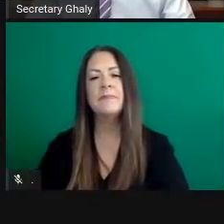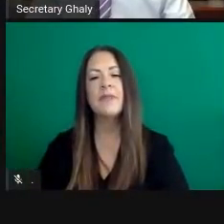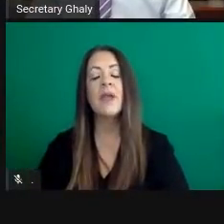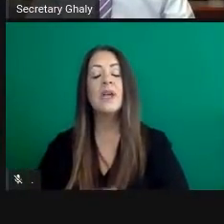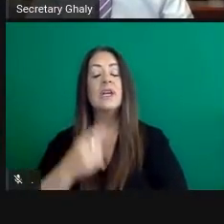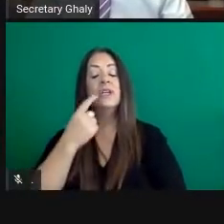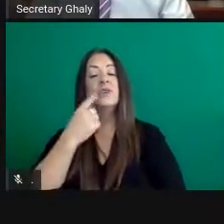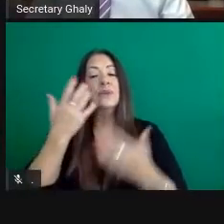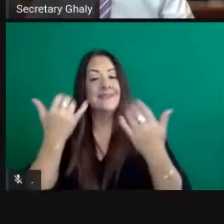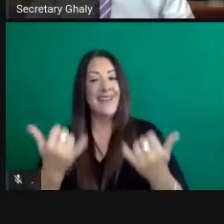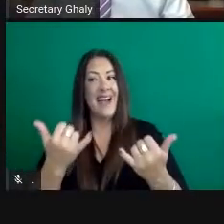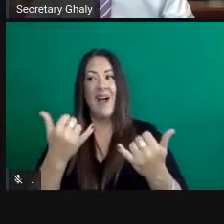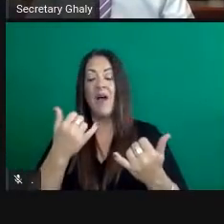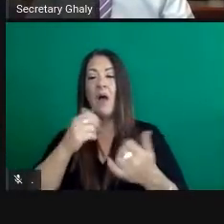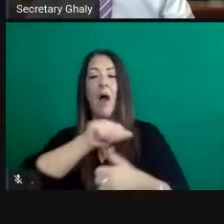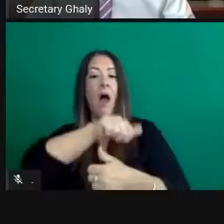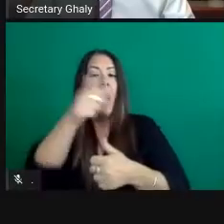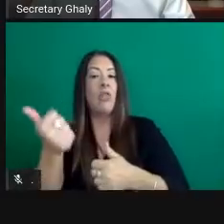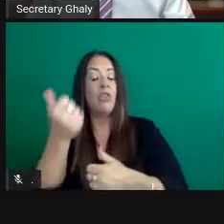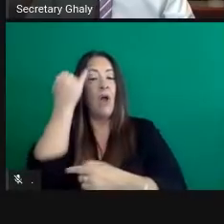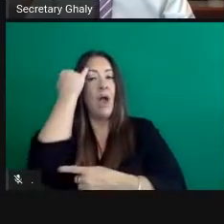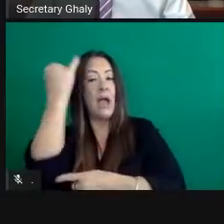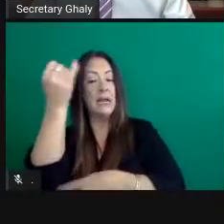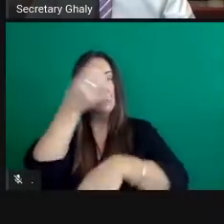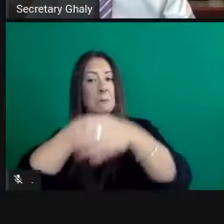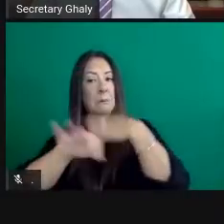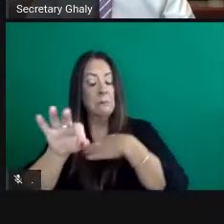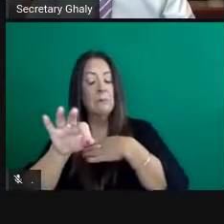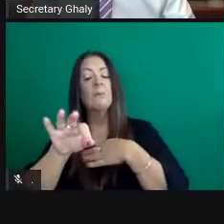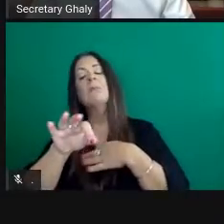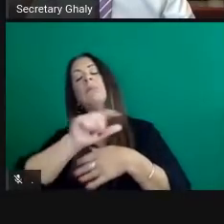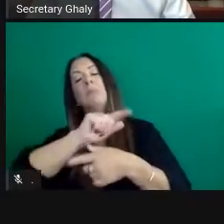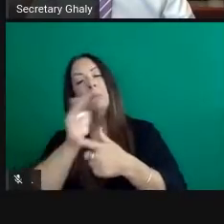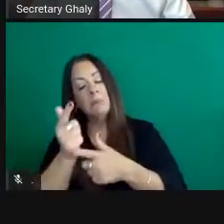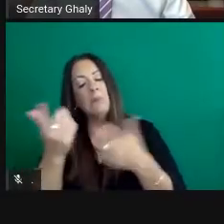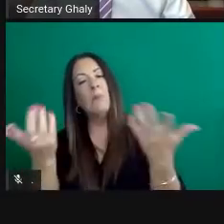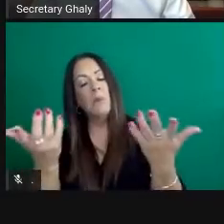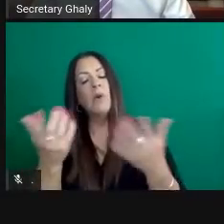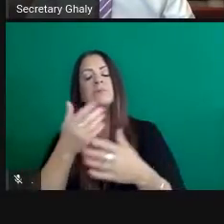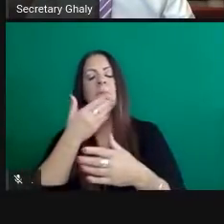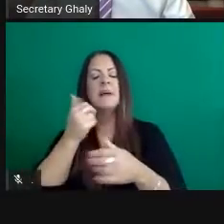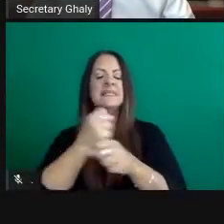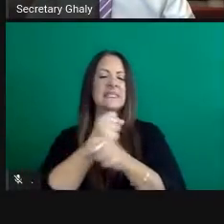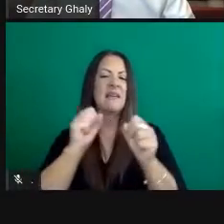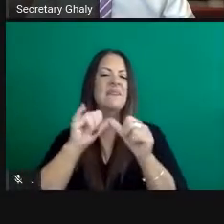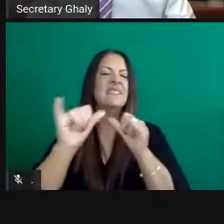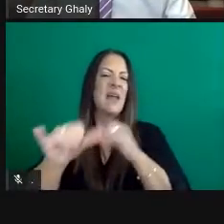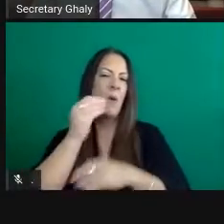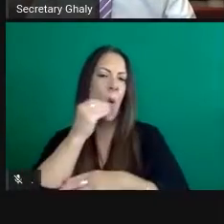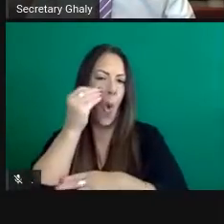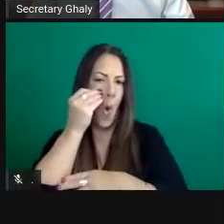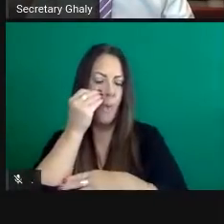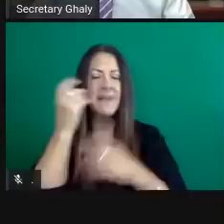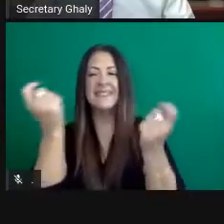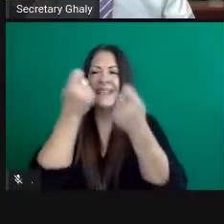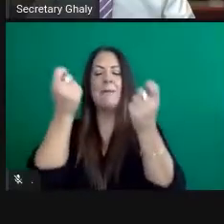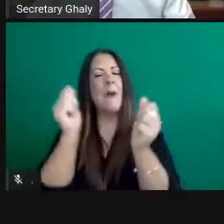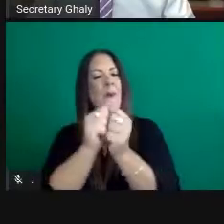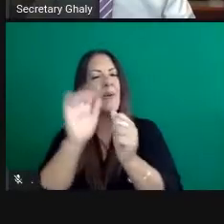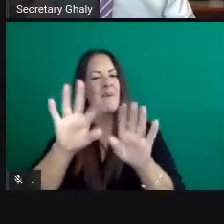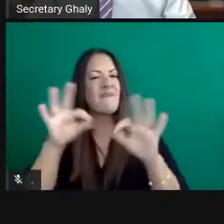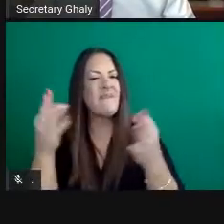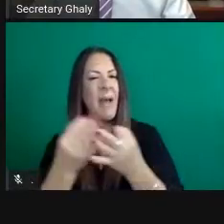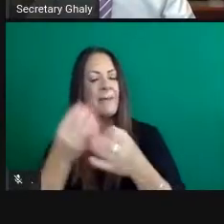So as we said, for so many things, the safest way to celebrate is at home with your household or virtually. Virtual